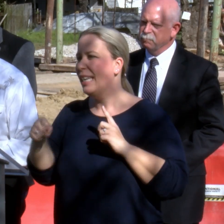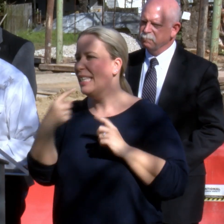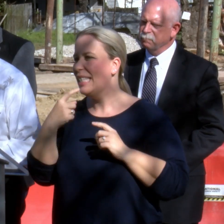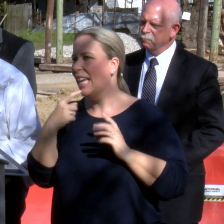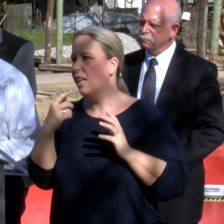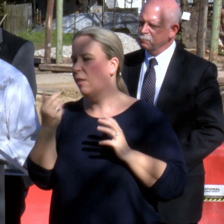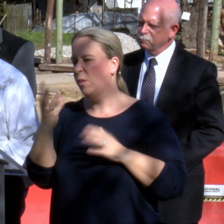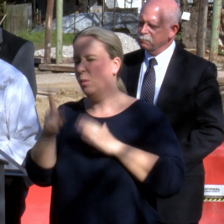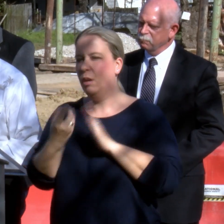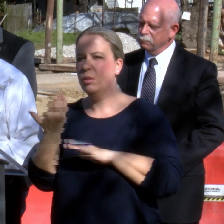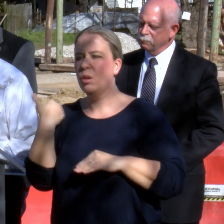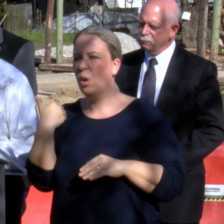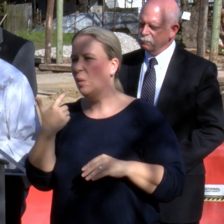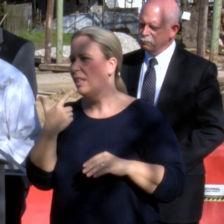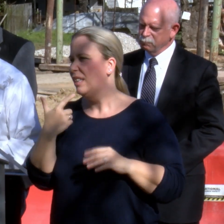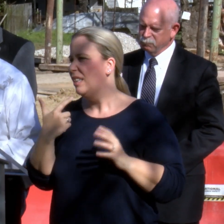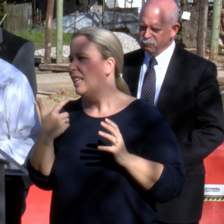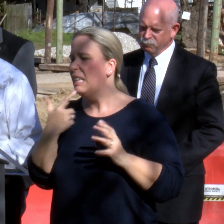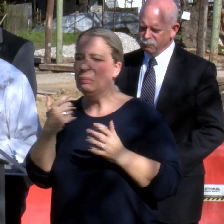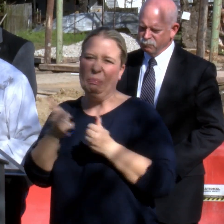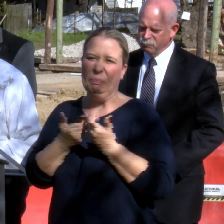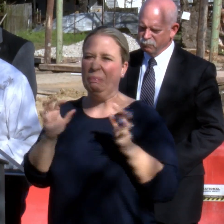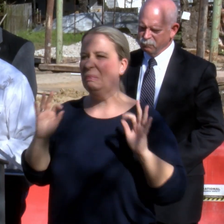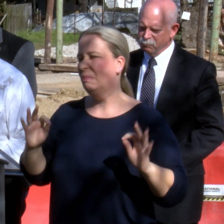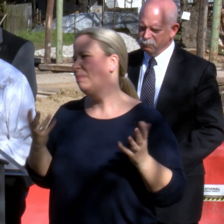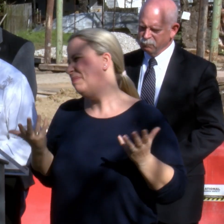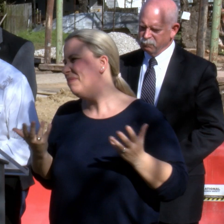few hours ago that thought everything was fine,